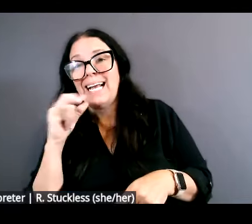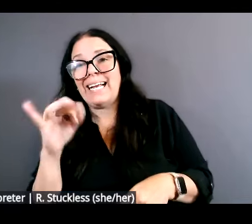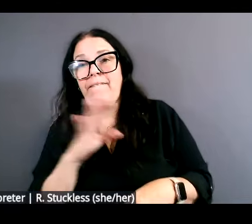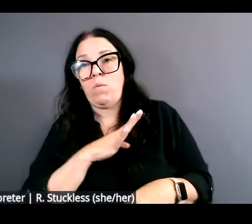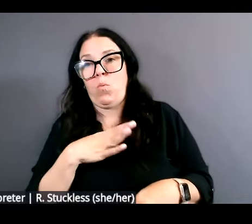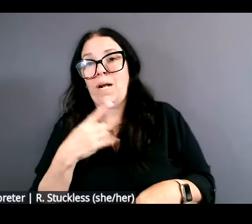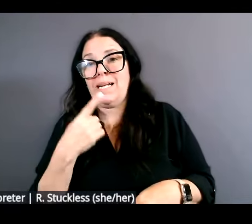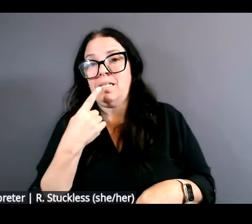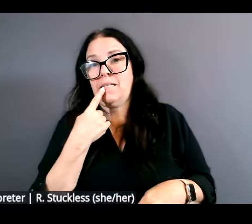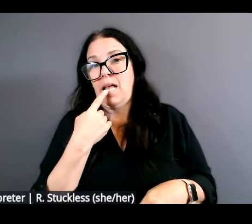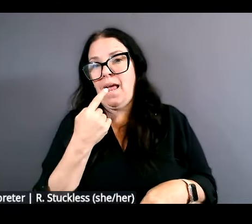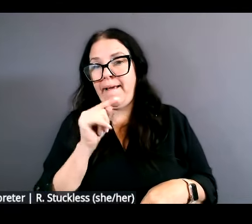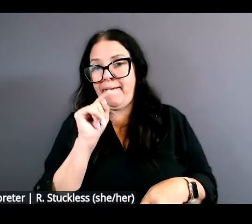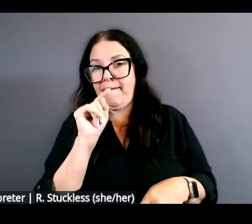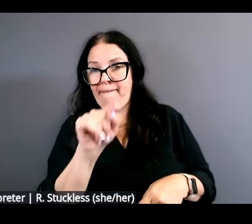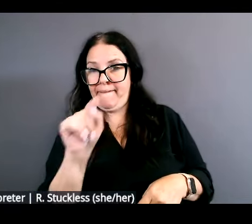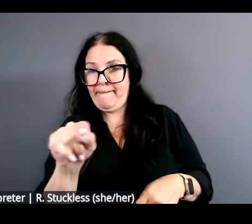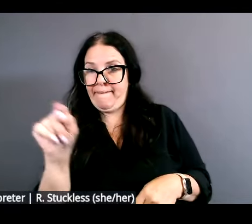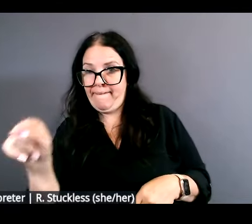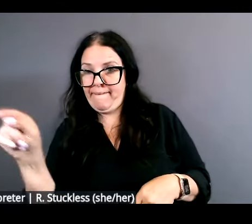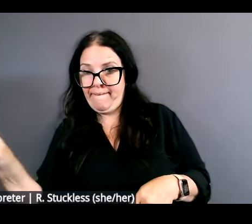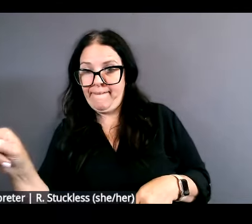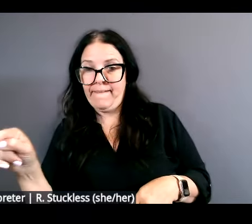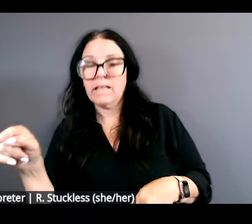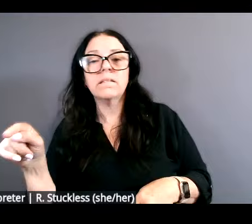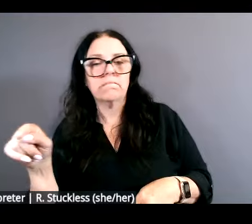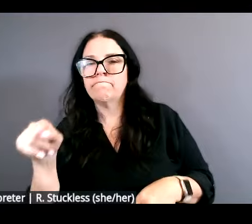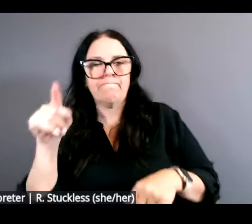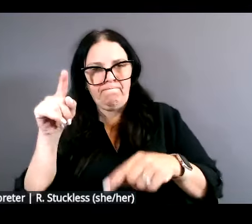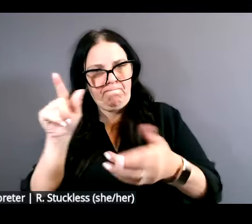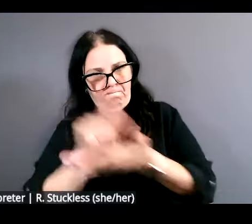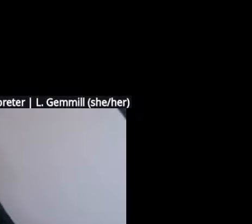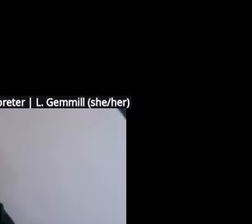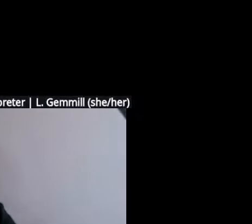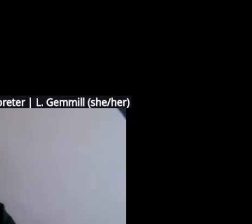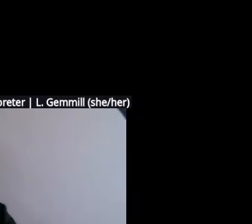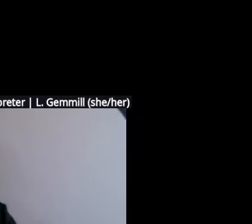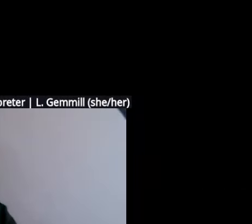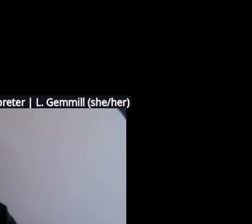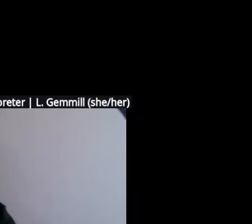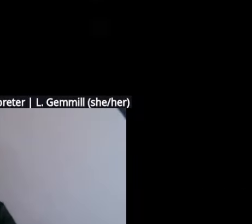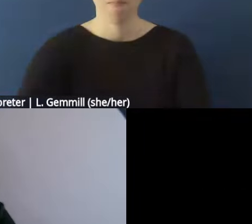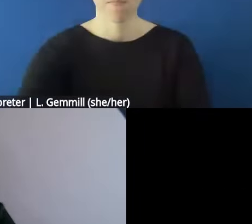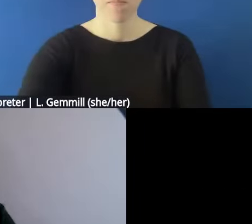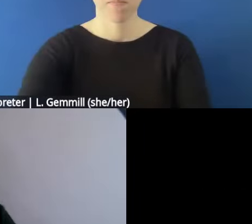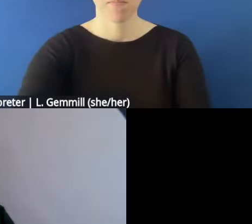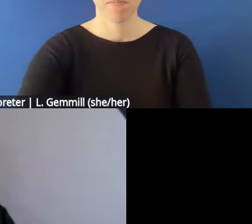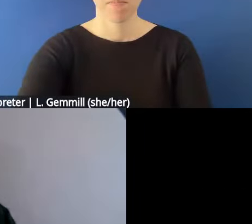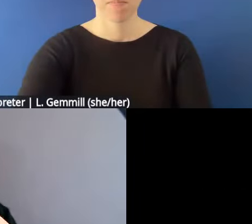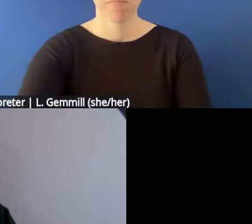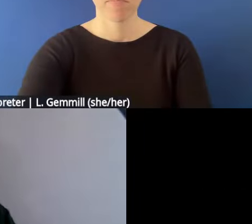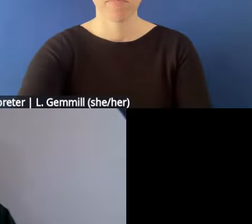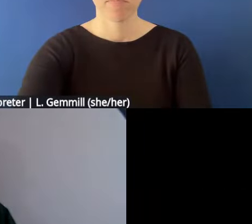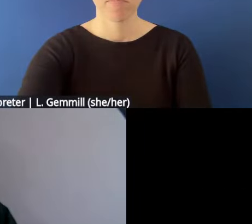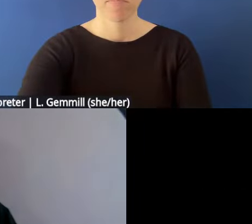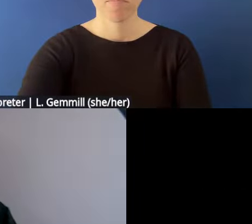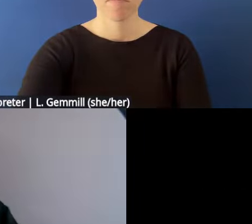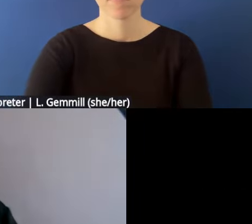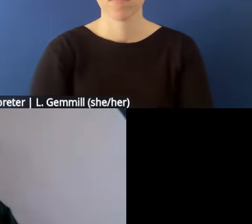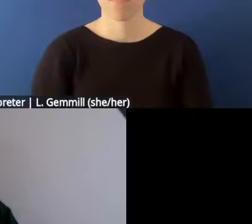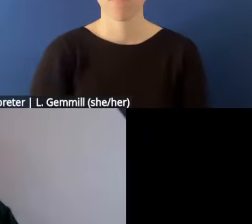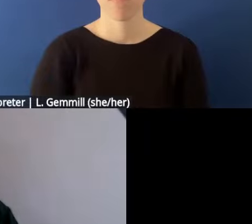allowed to circulate because the board has concluded that these signatures were fraud. That's how that would relate in. The statute does